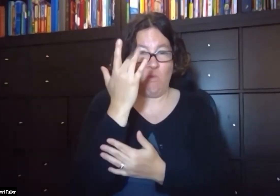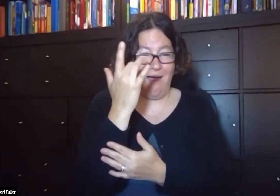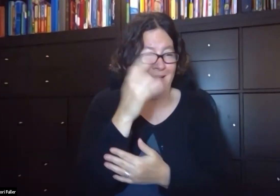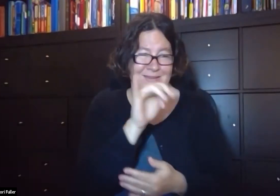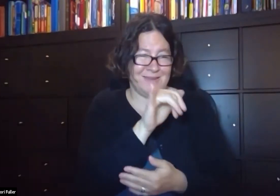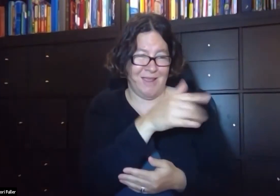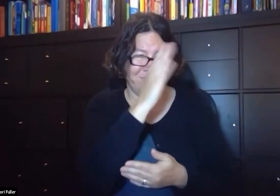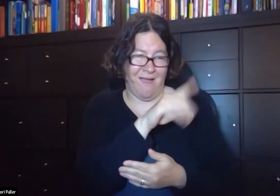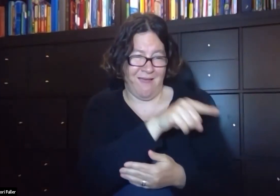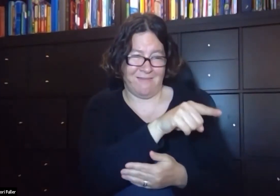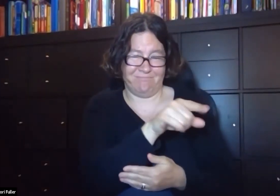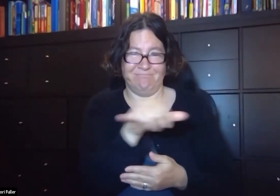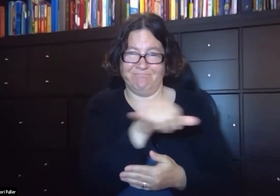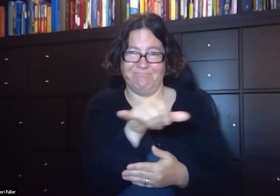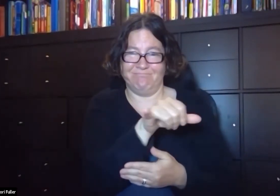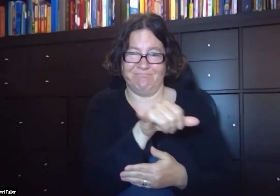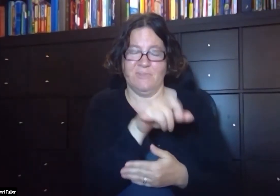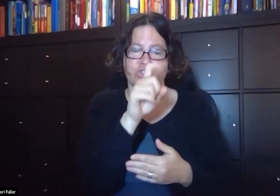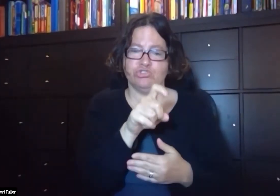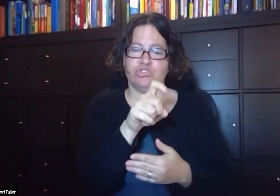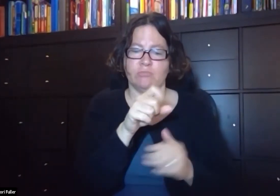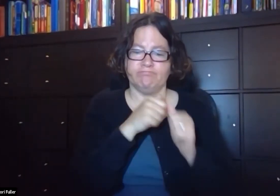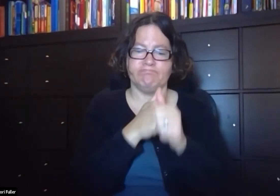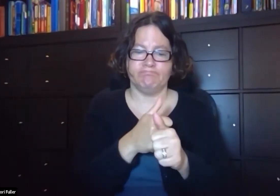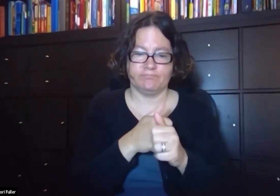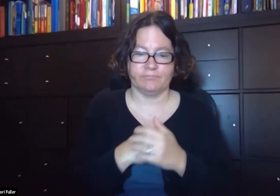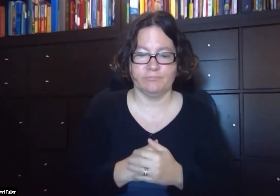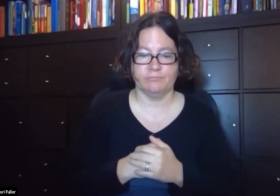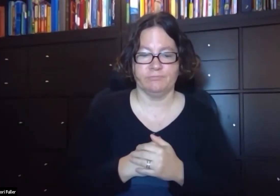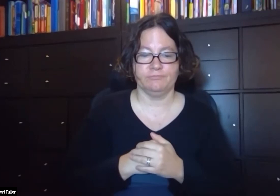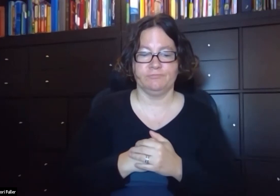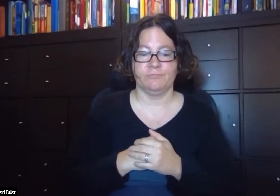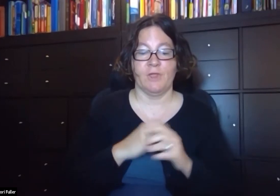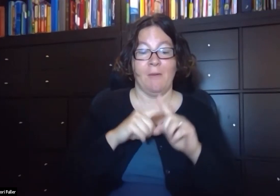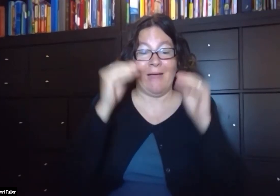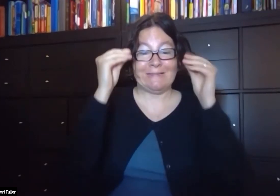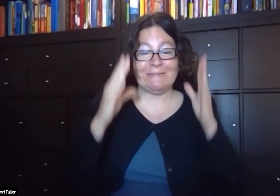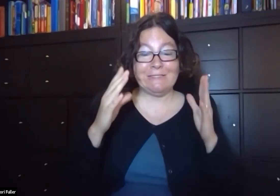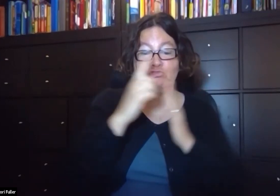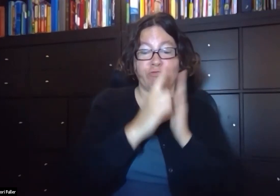And God's intention was that we would also rest as God did.